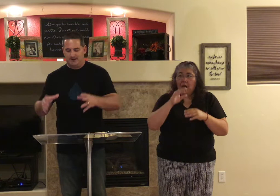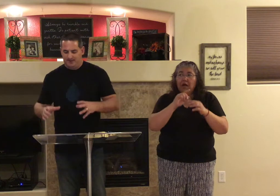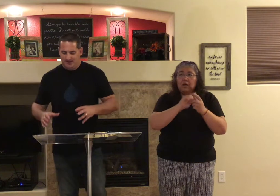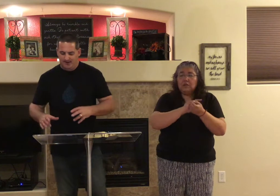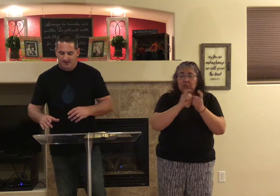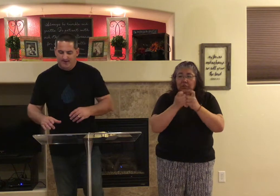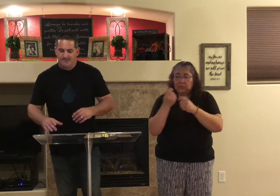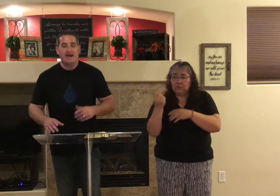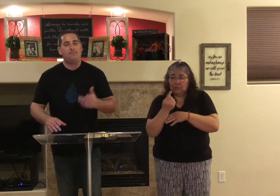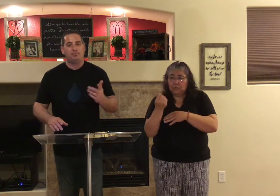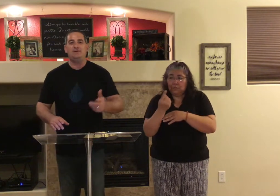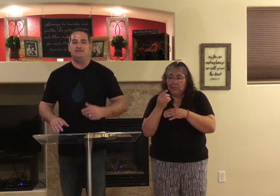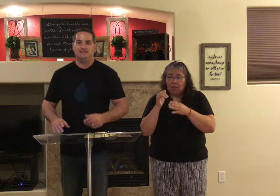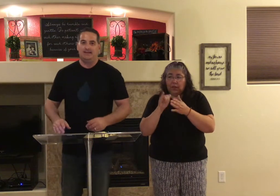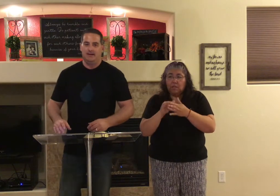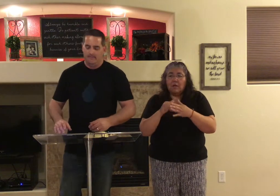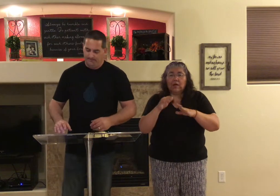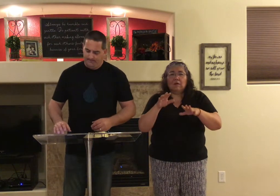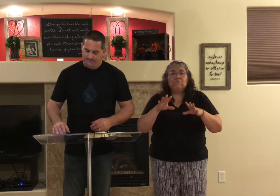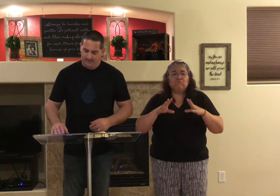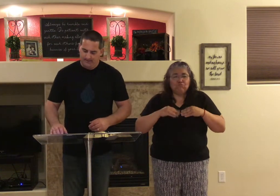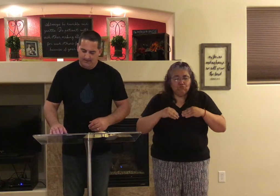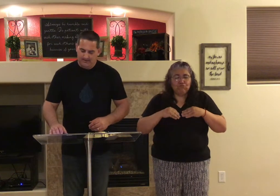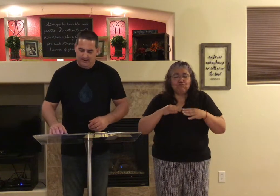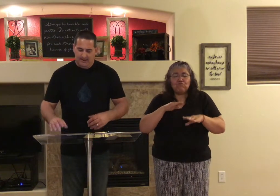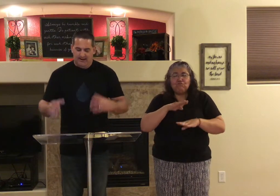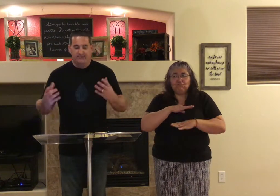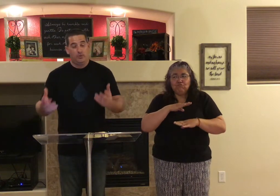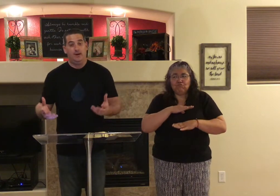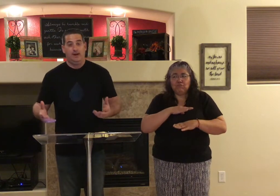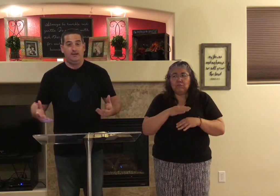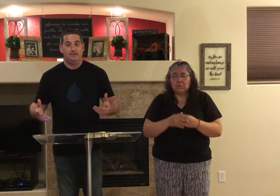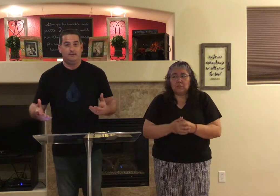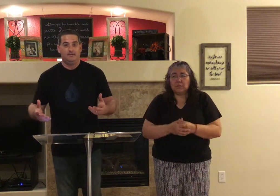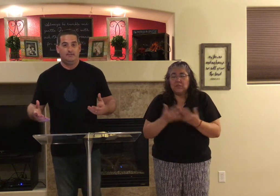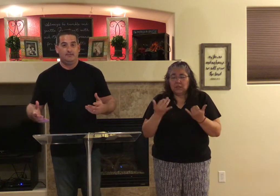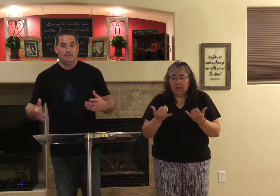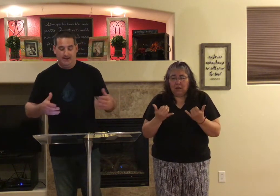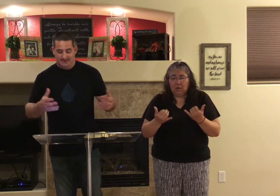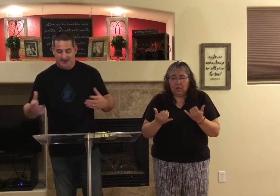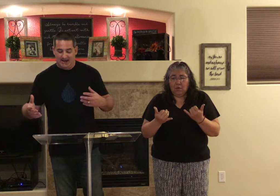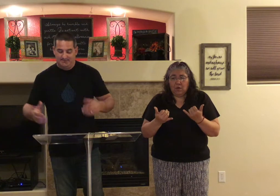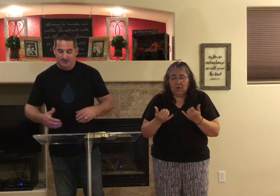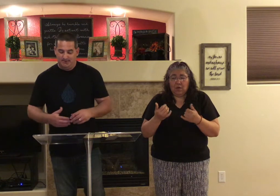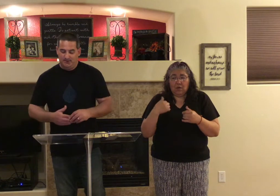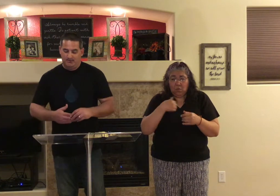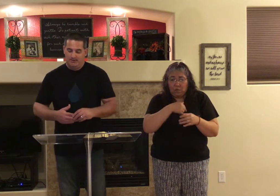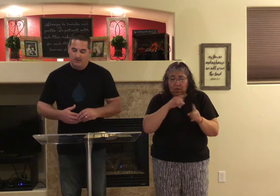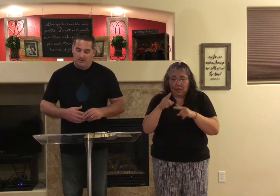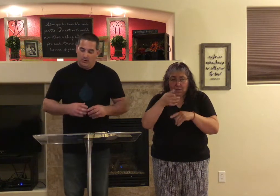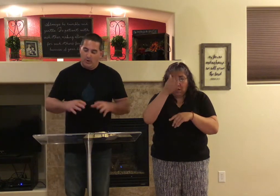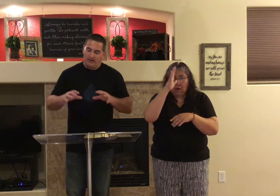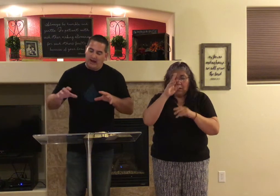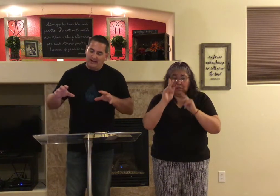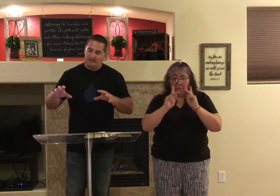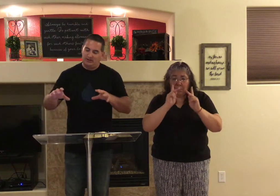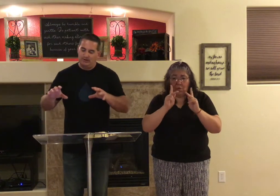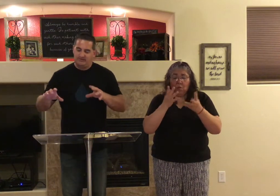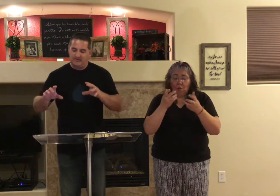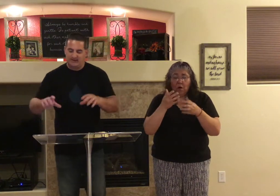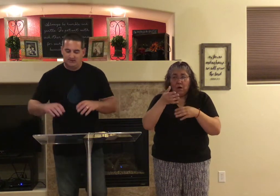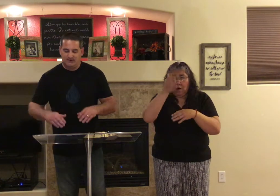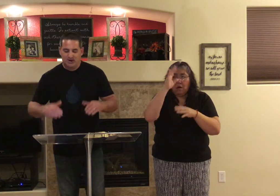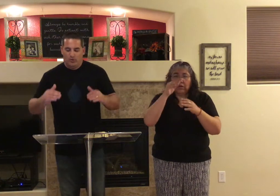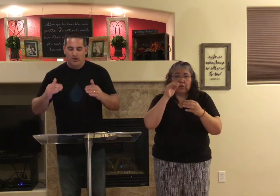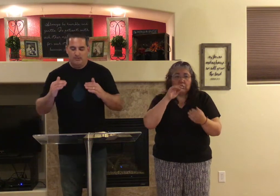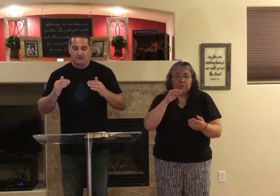towards something that pleases him. And if we, as God's people, want God to show